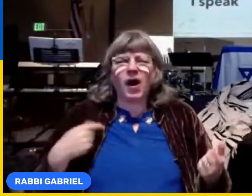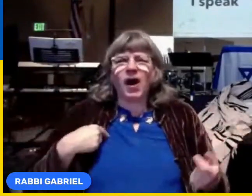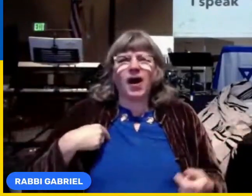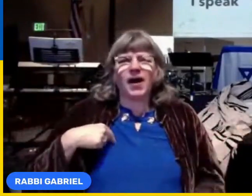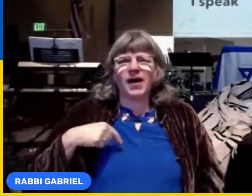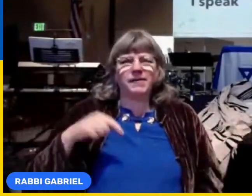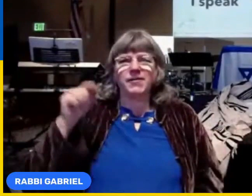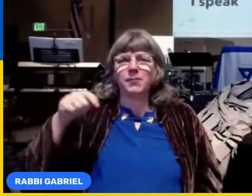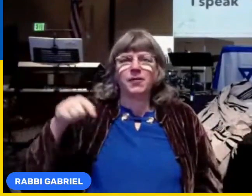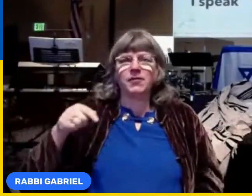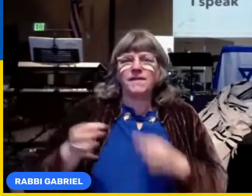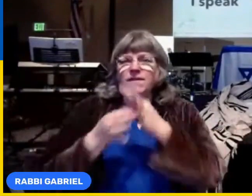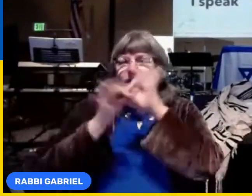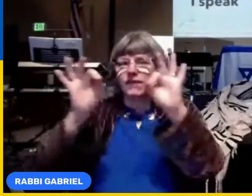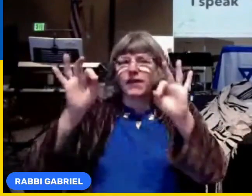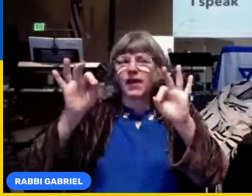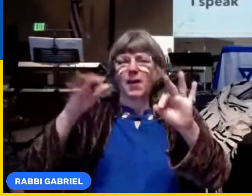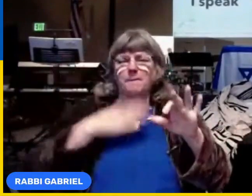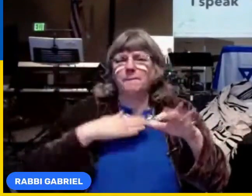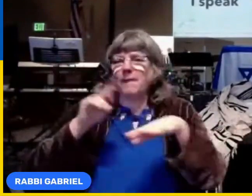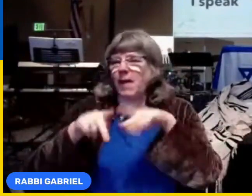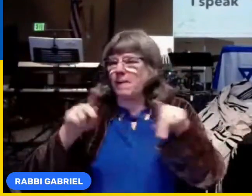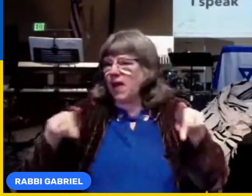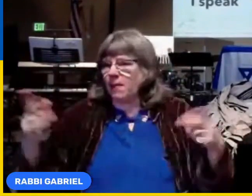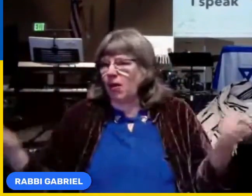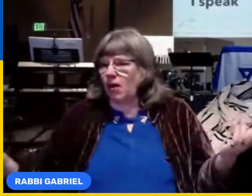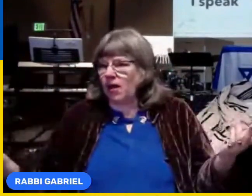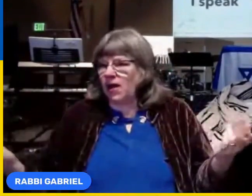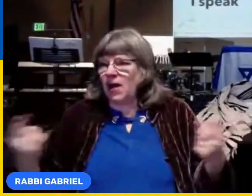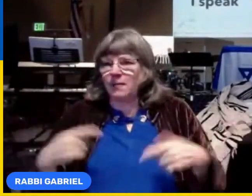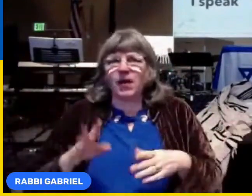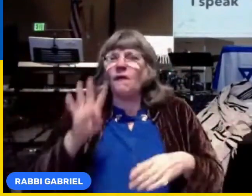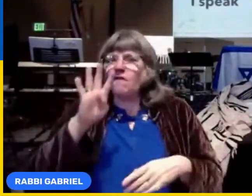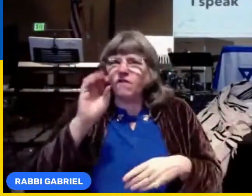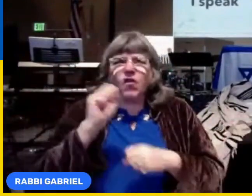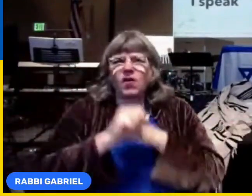Egypt. But actually, God was leading him to a